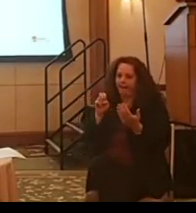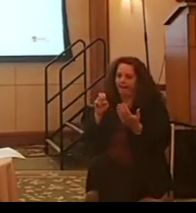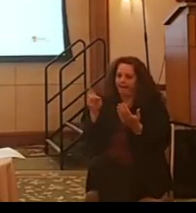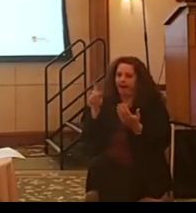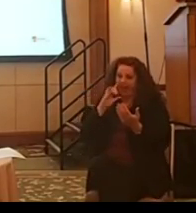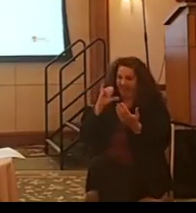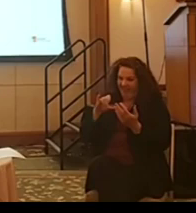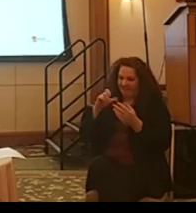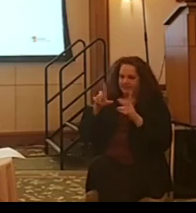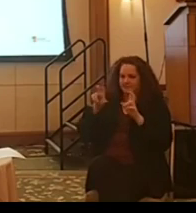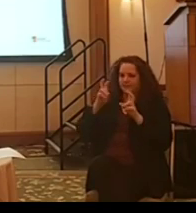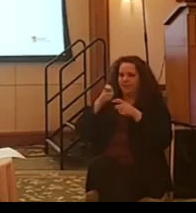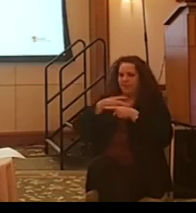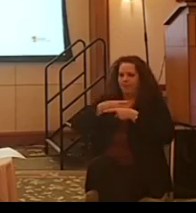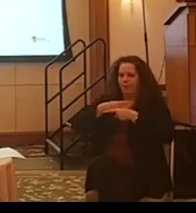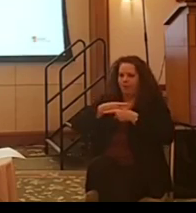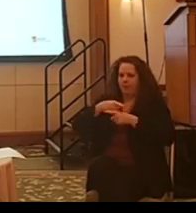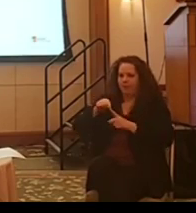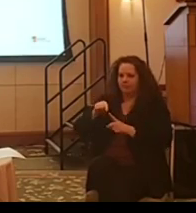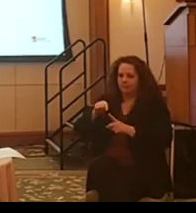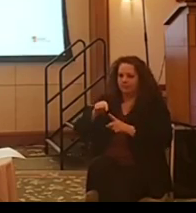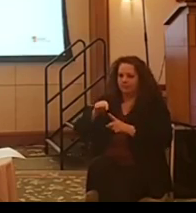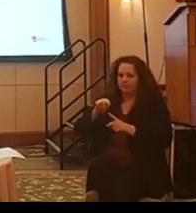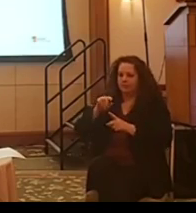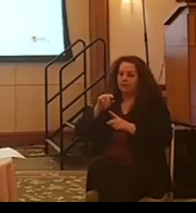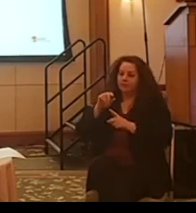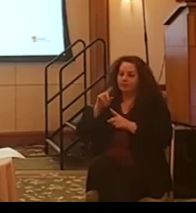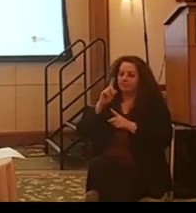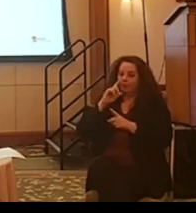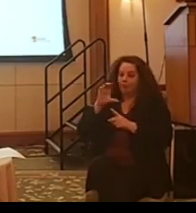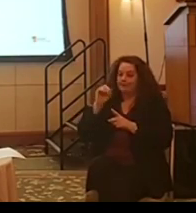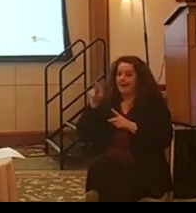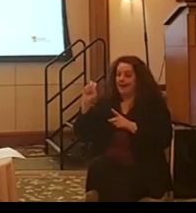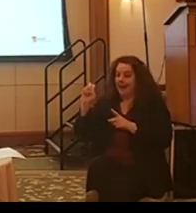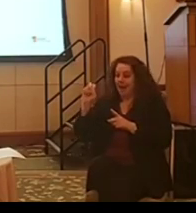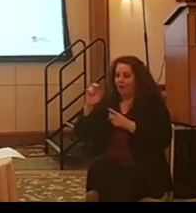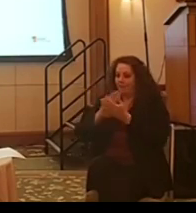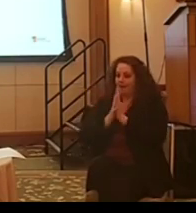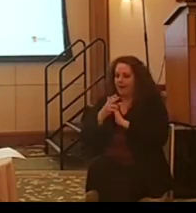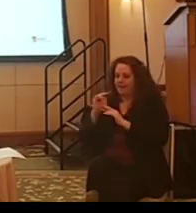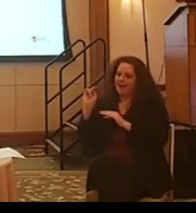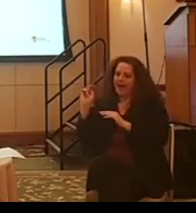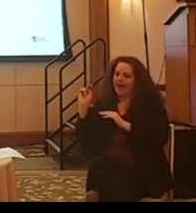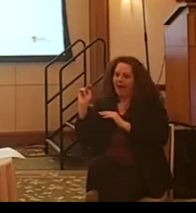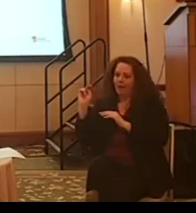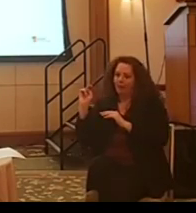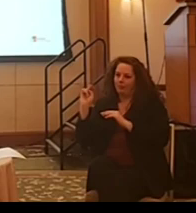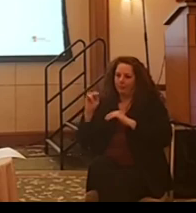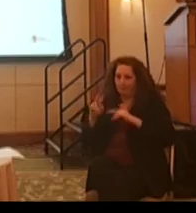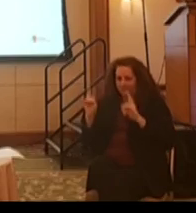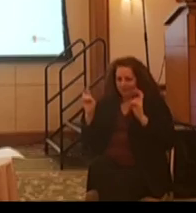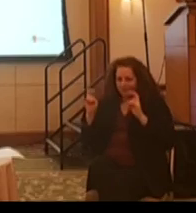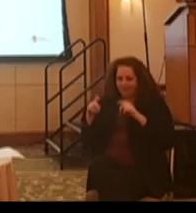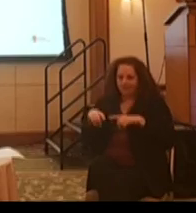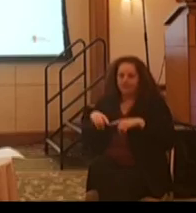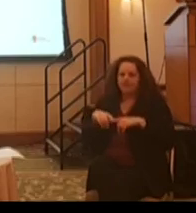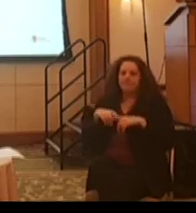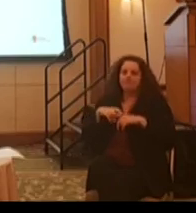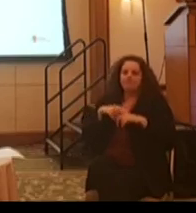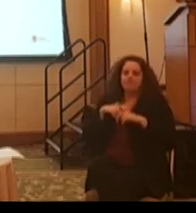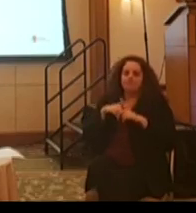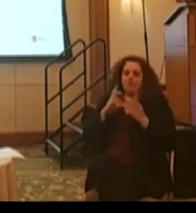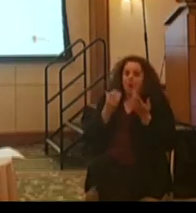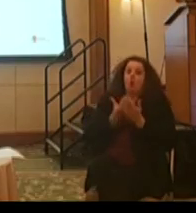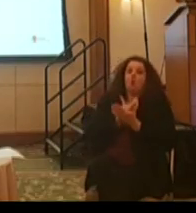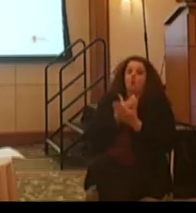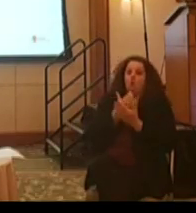tell because we've had to make care a noun and introduce another verb, which we don't really have to do because care is already a verb. But